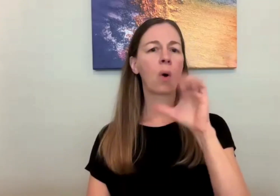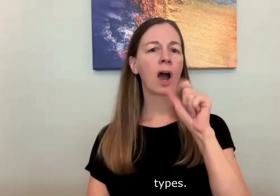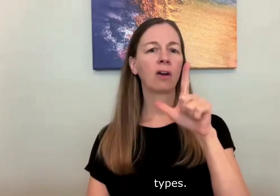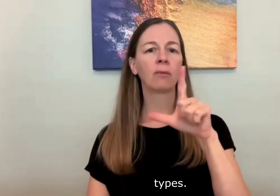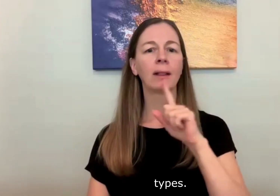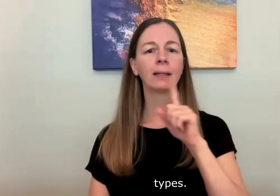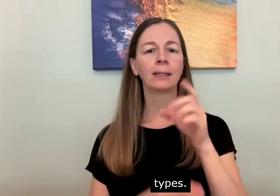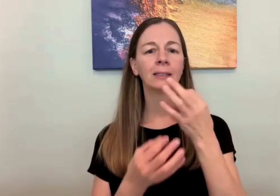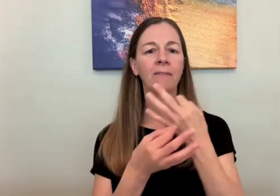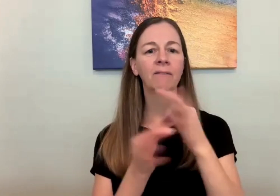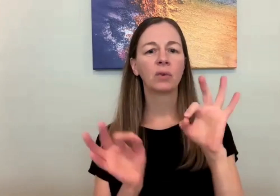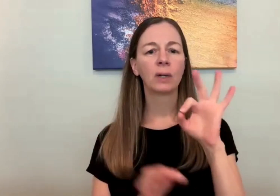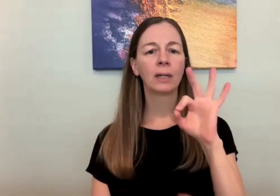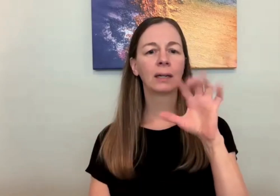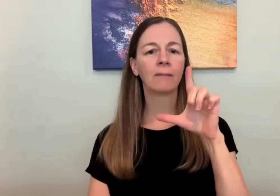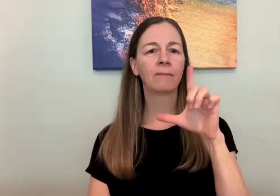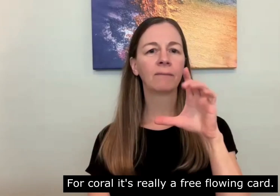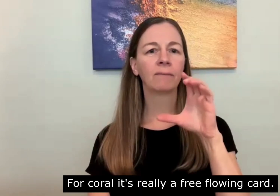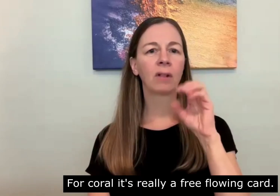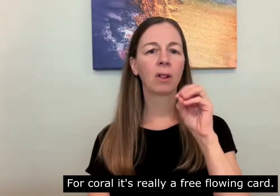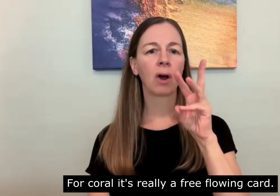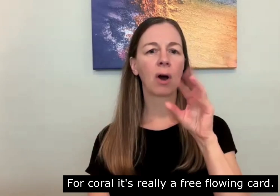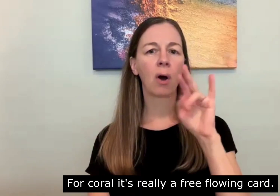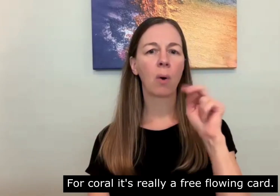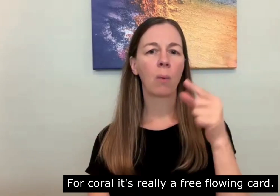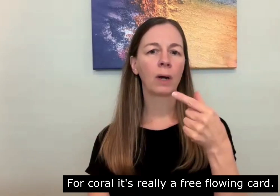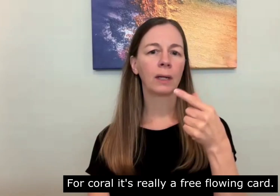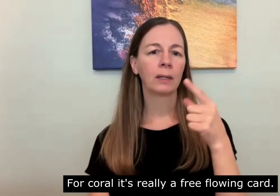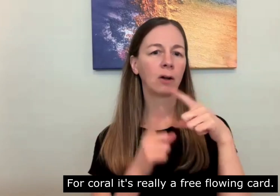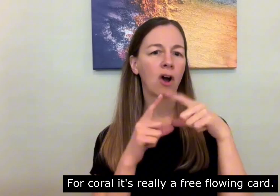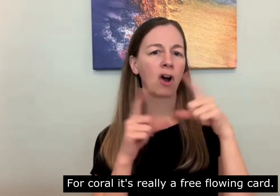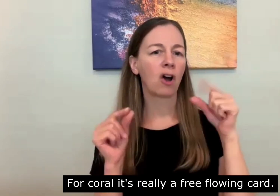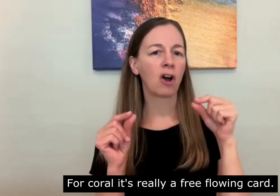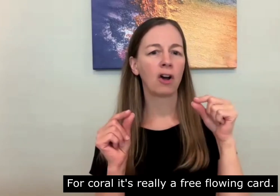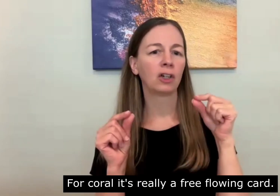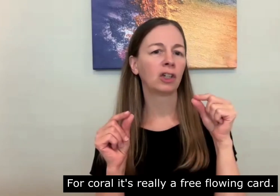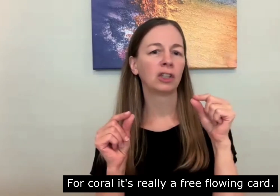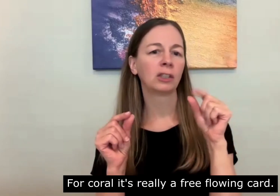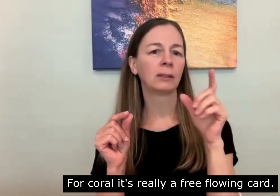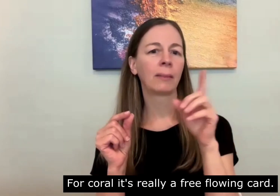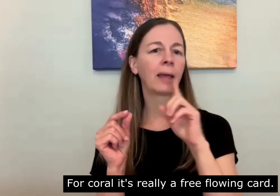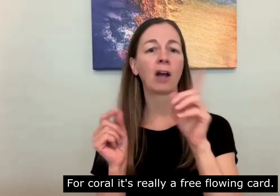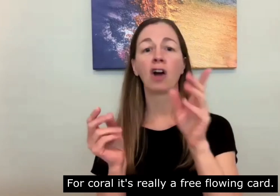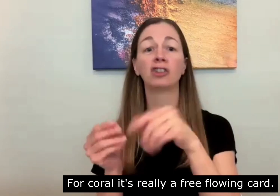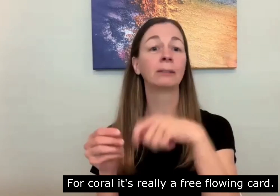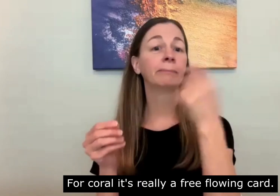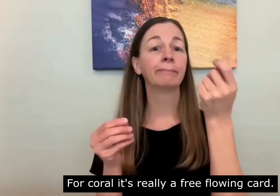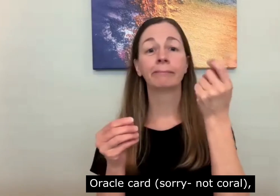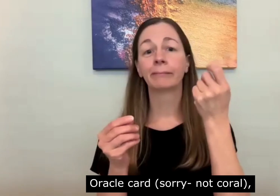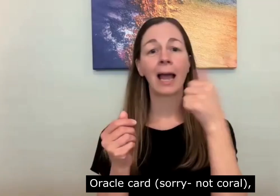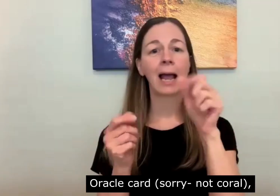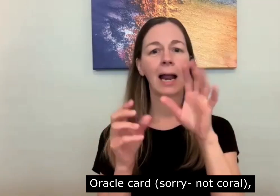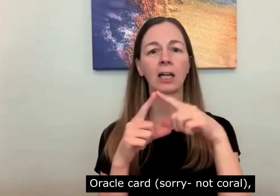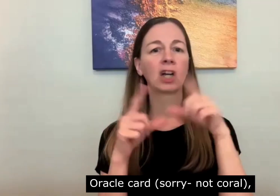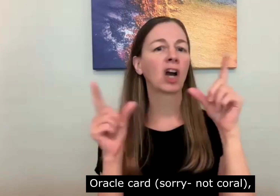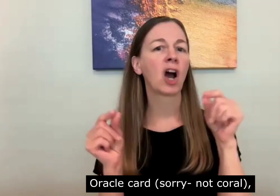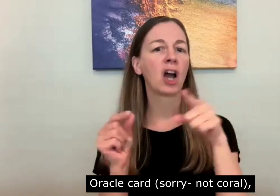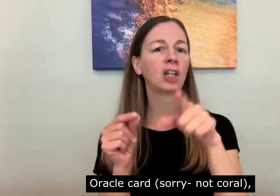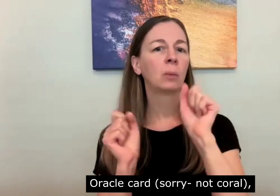types. For coral, it's really a free flowing card, oracle card, sorry. So